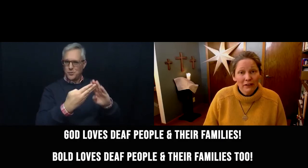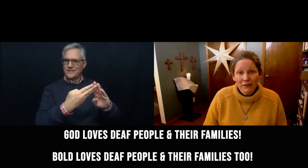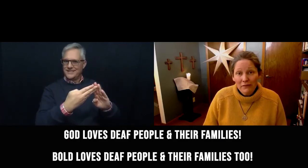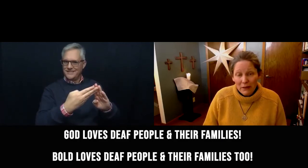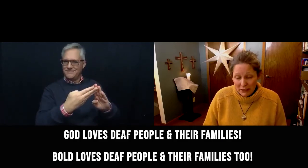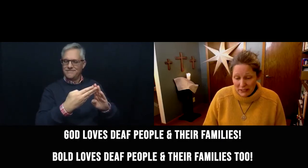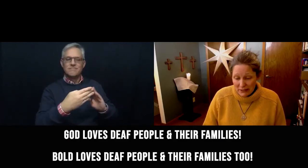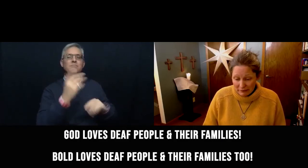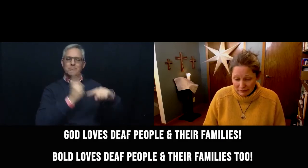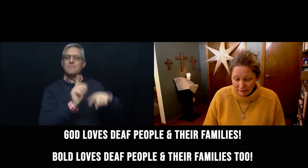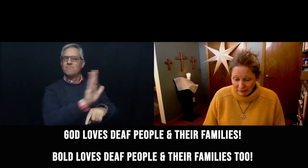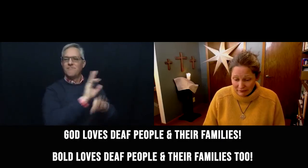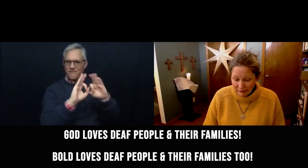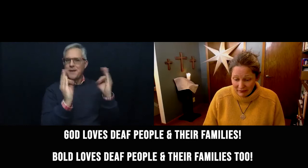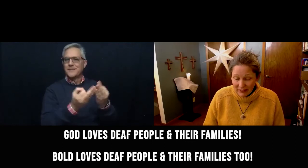deaf and their families.